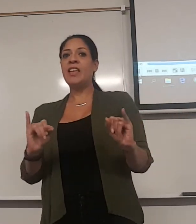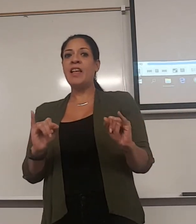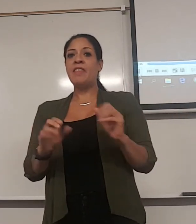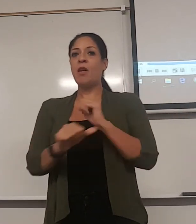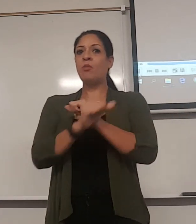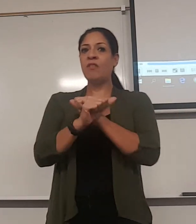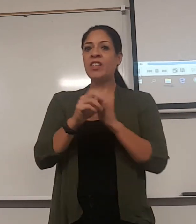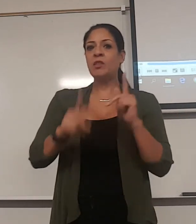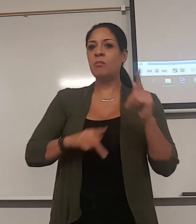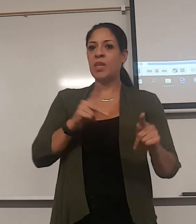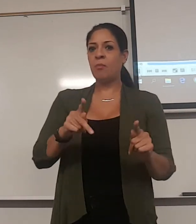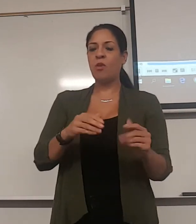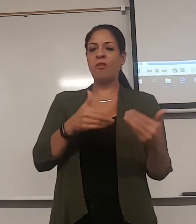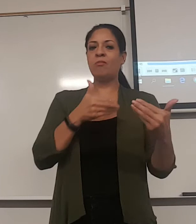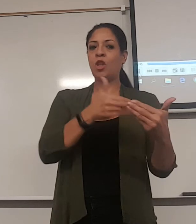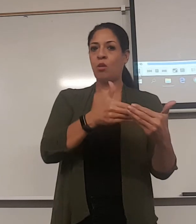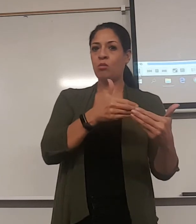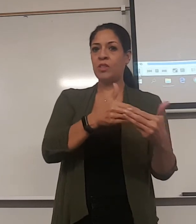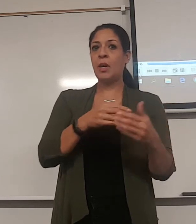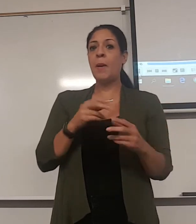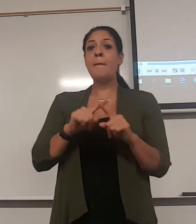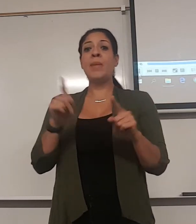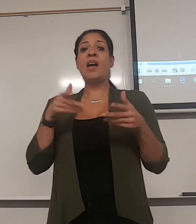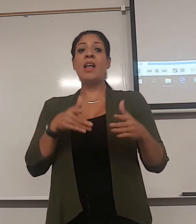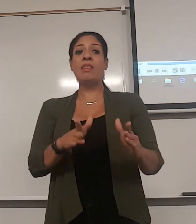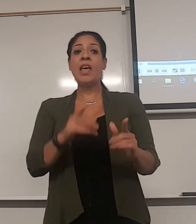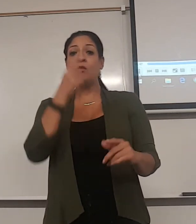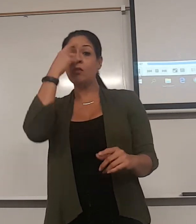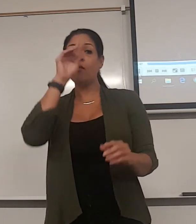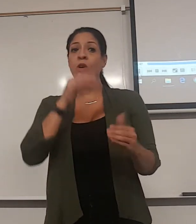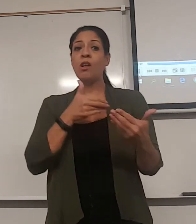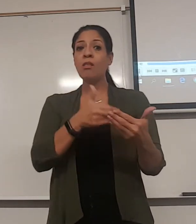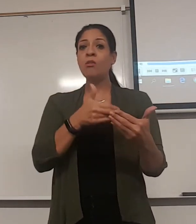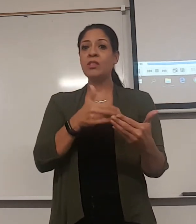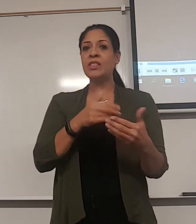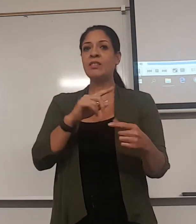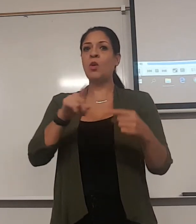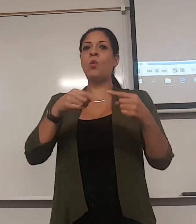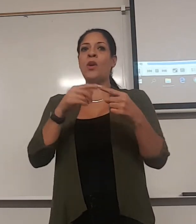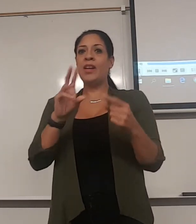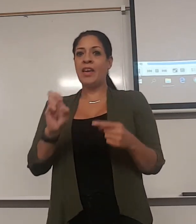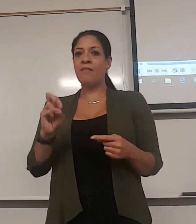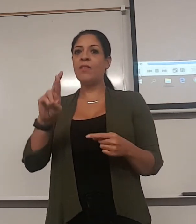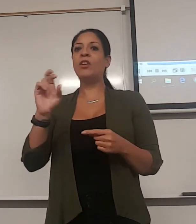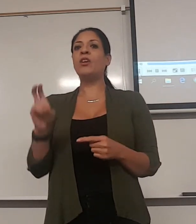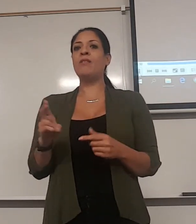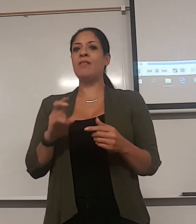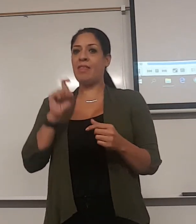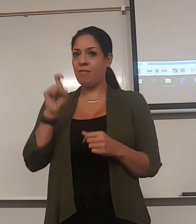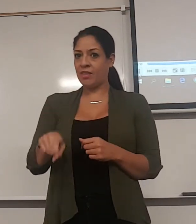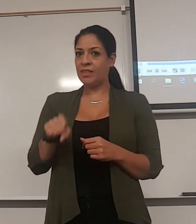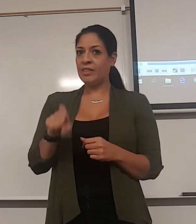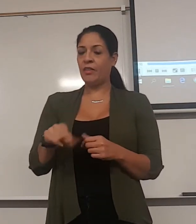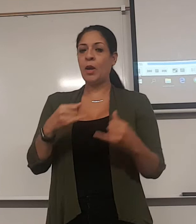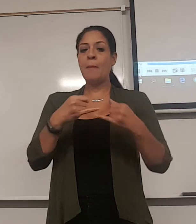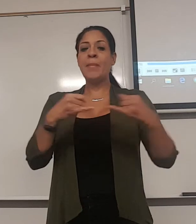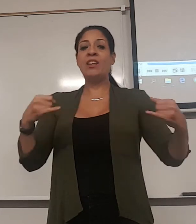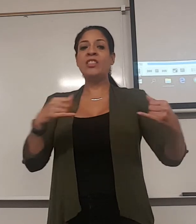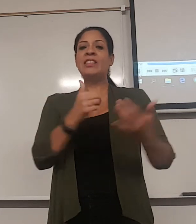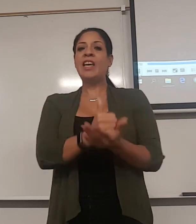close, but it also allows for closeness whenever that's necessary. Boundaries help us to have an identity of our